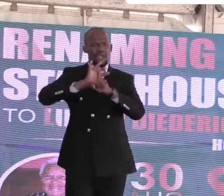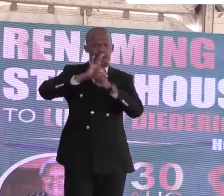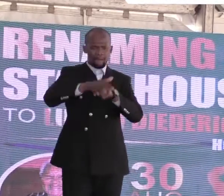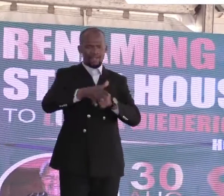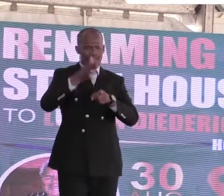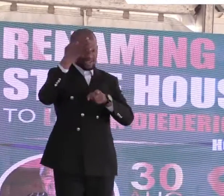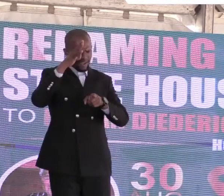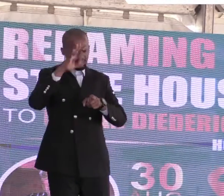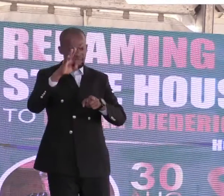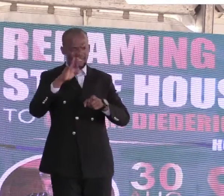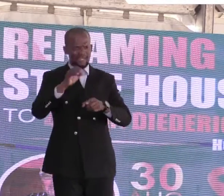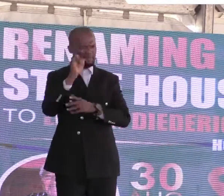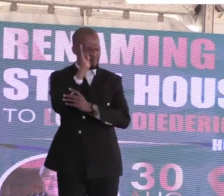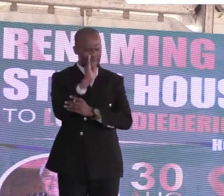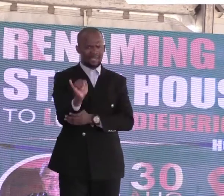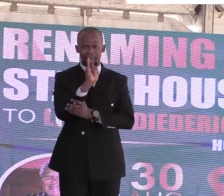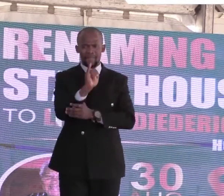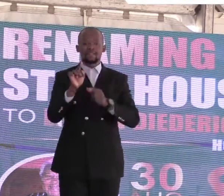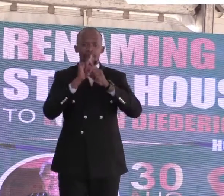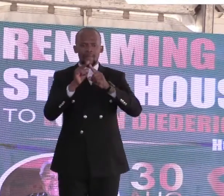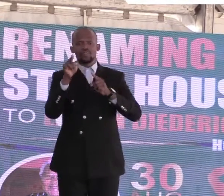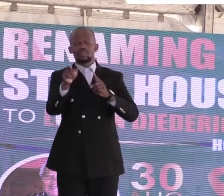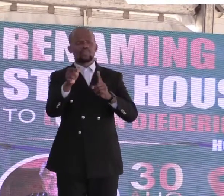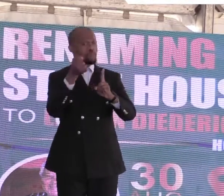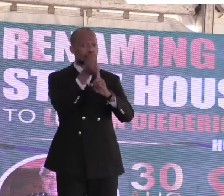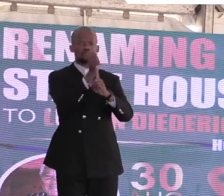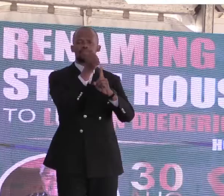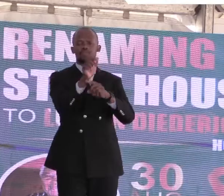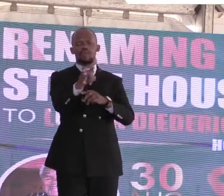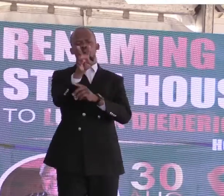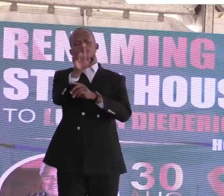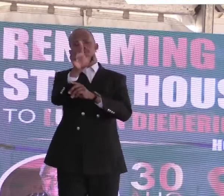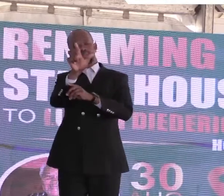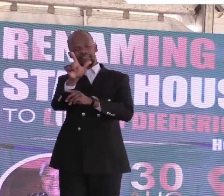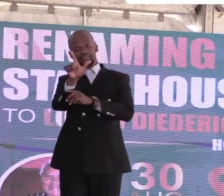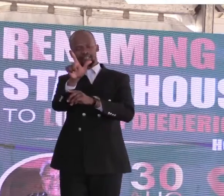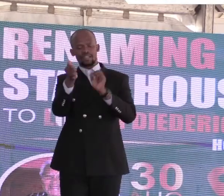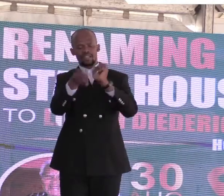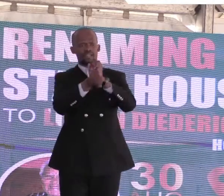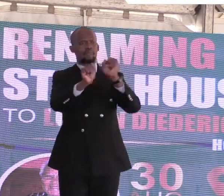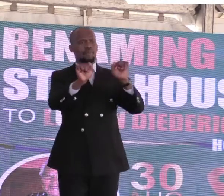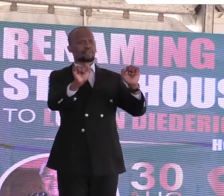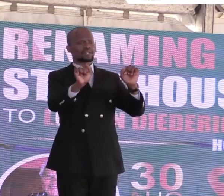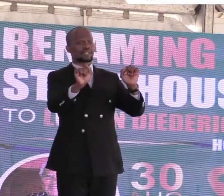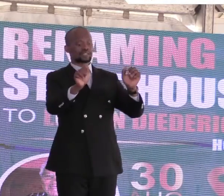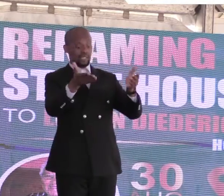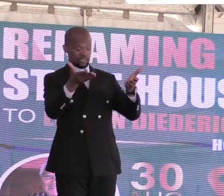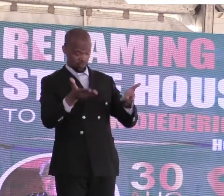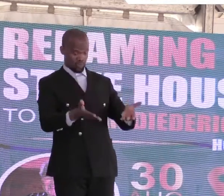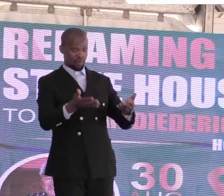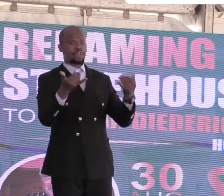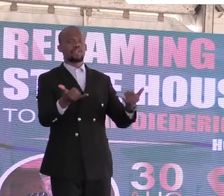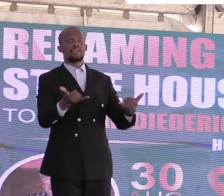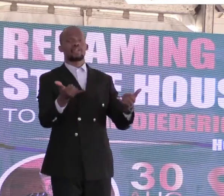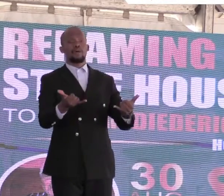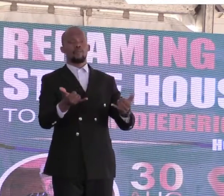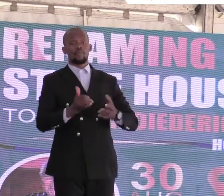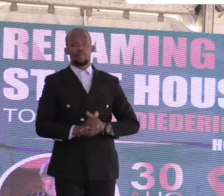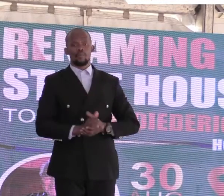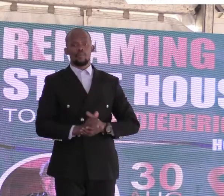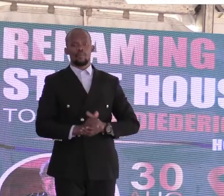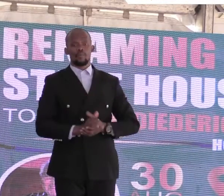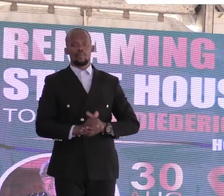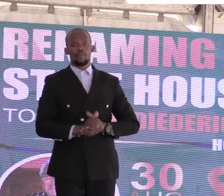regime was not in vain. The 27 years of democracy that we are in